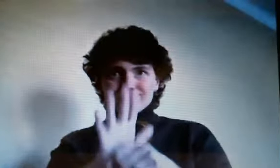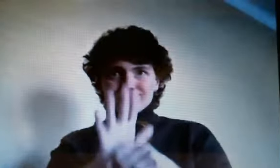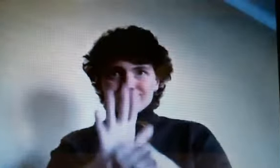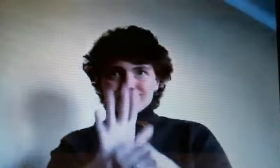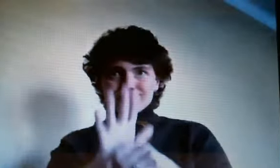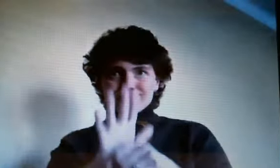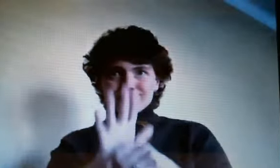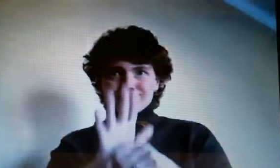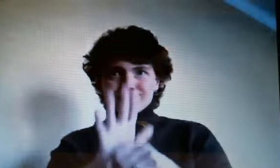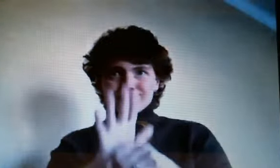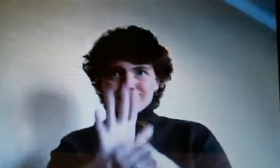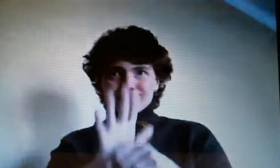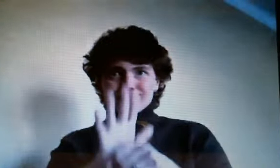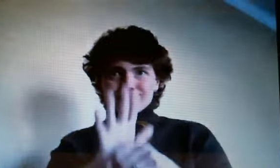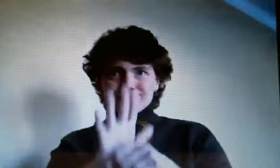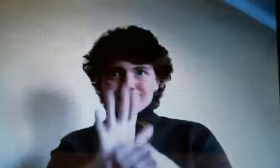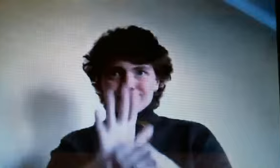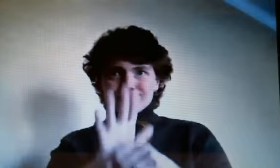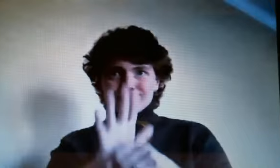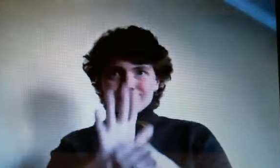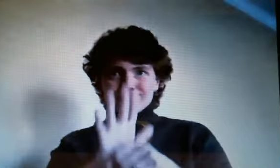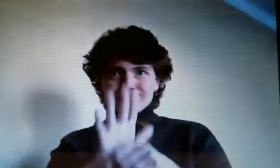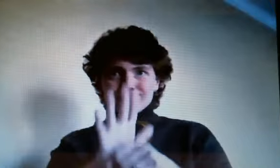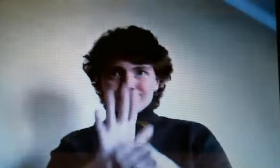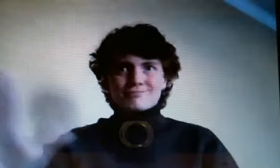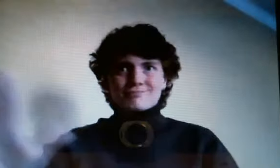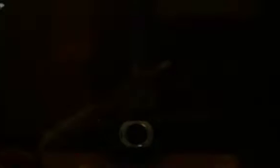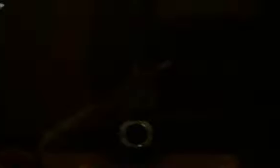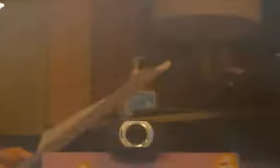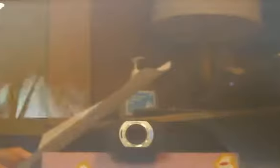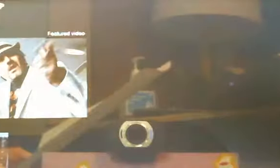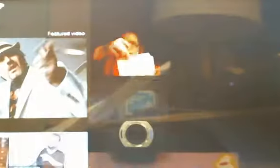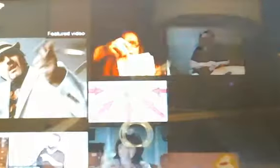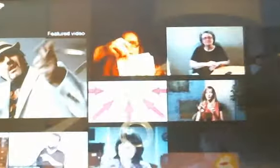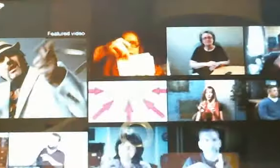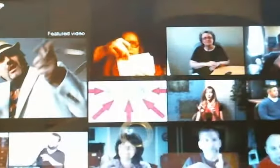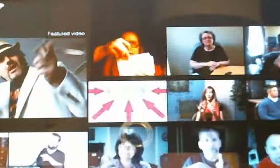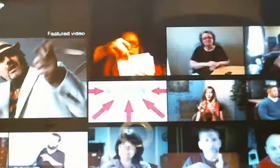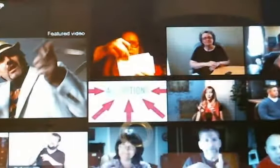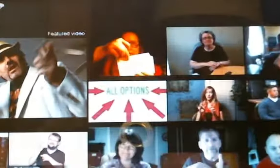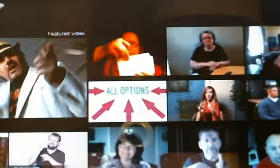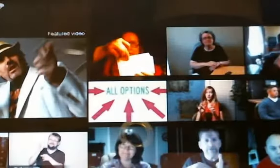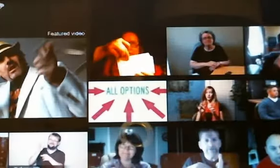is iadhoosiers.org.